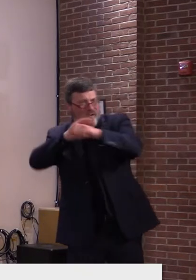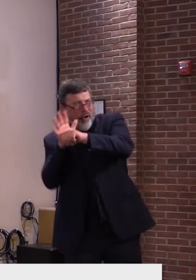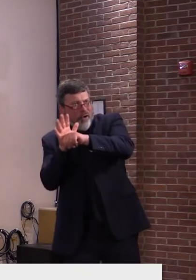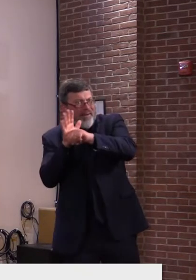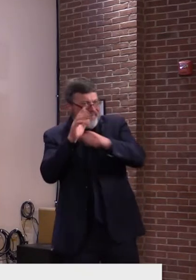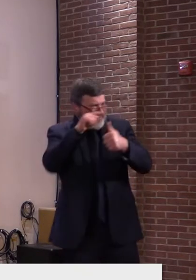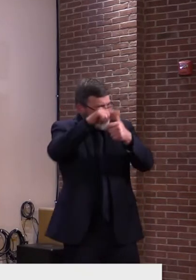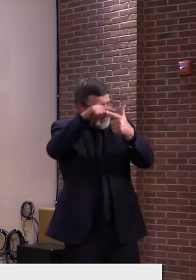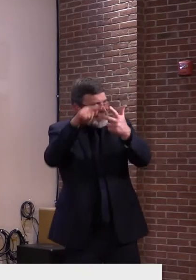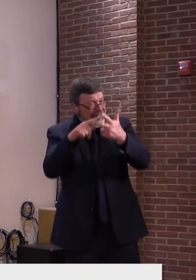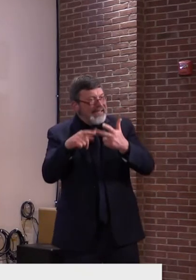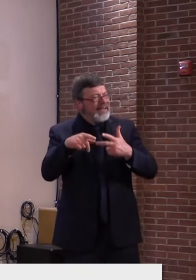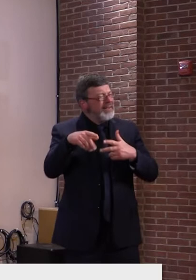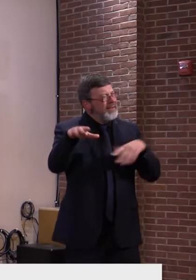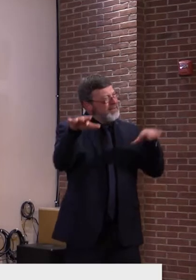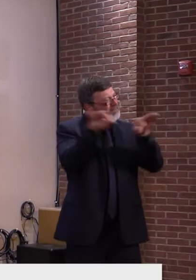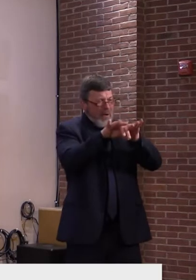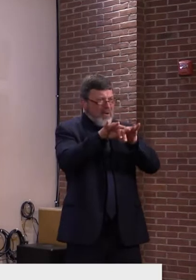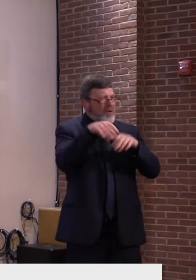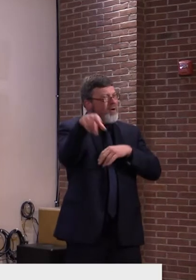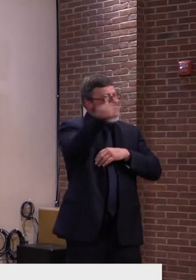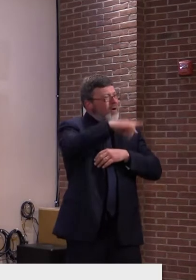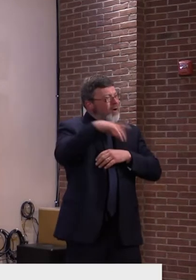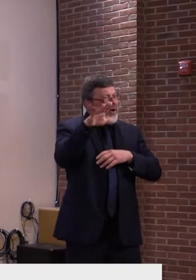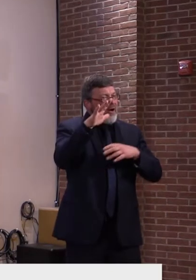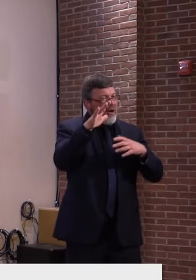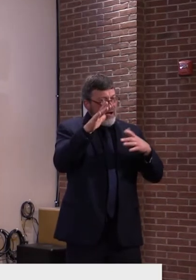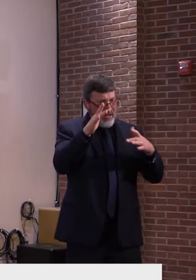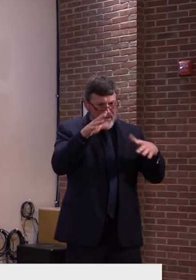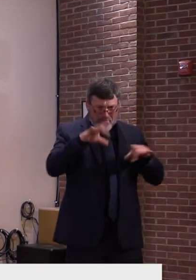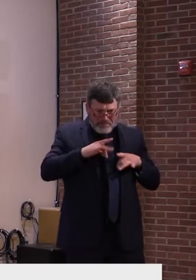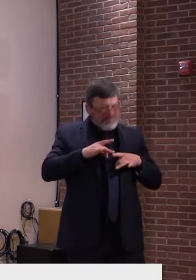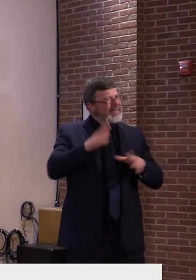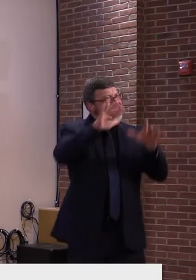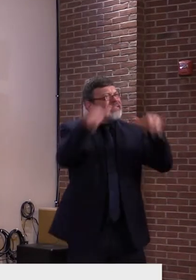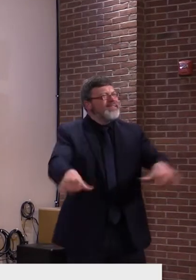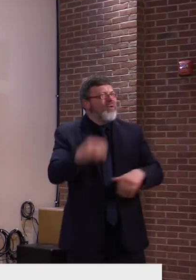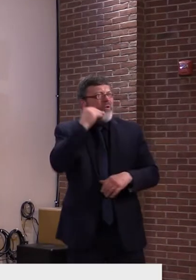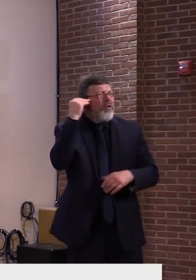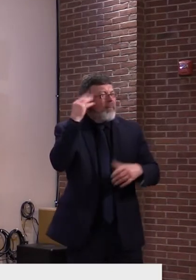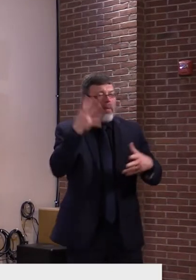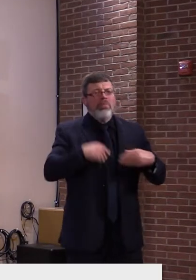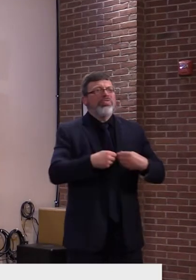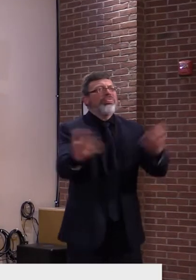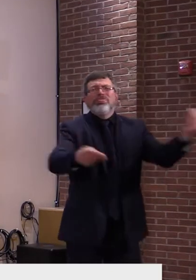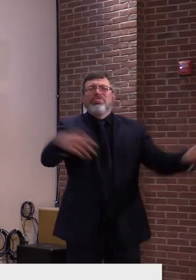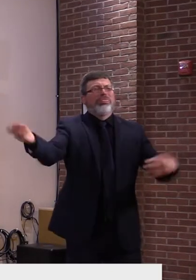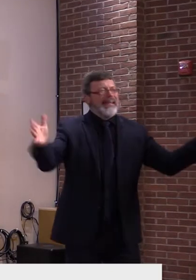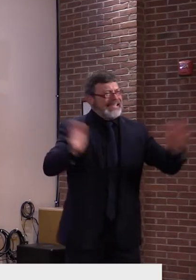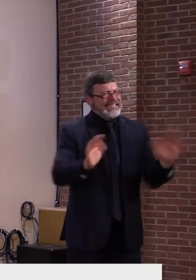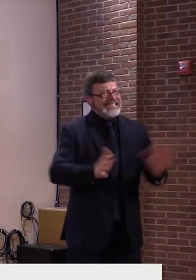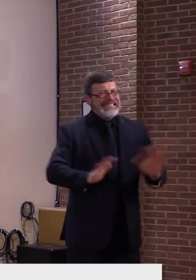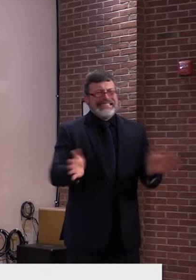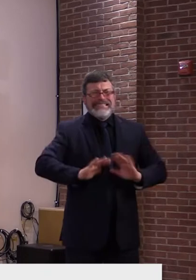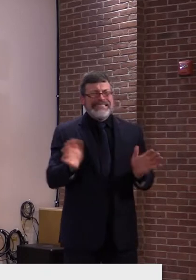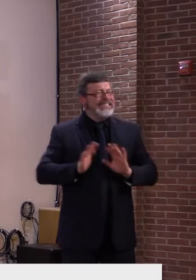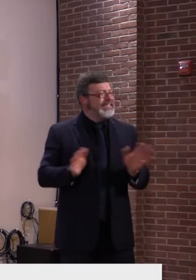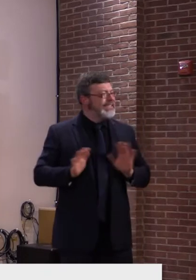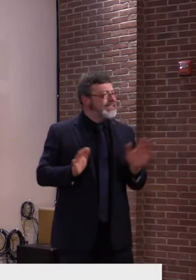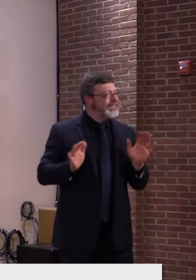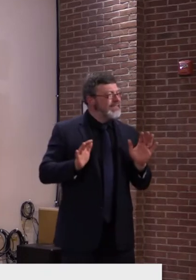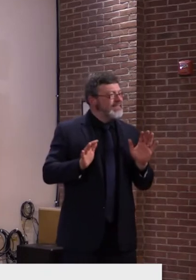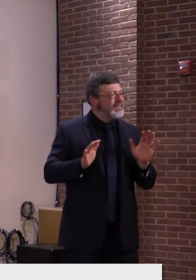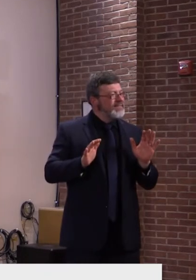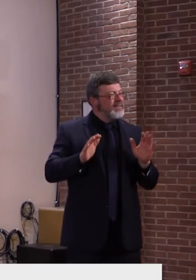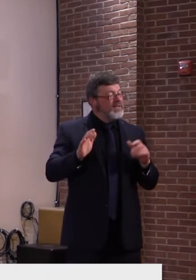when you're sick is a basic step to keeping everyone healthier. And since COVID symptoms can be mild, it's important